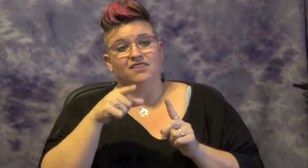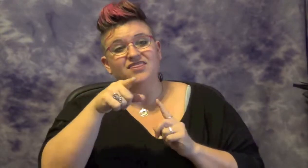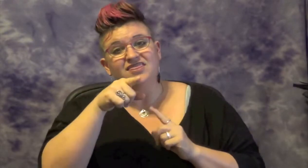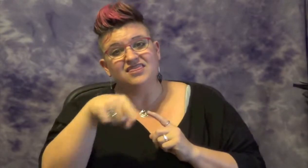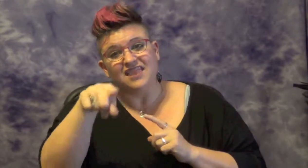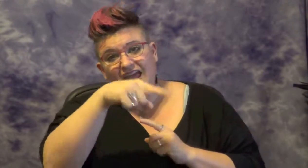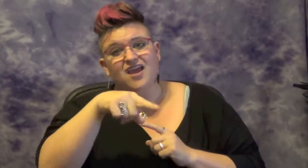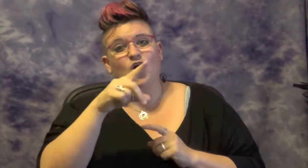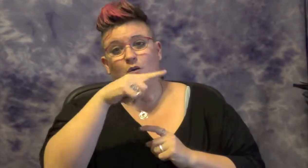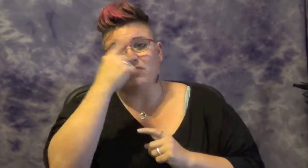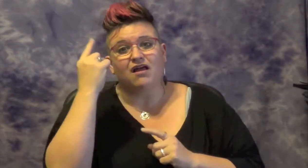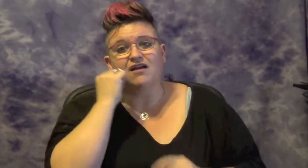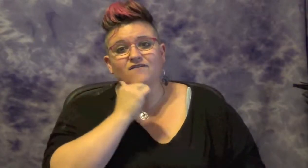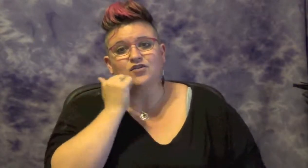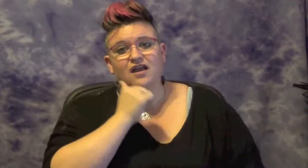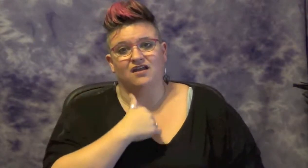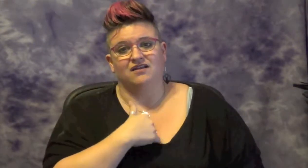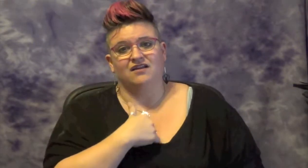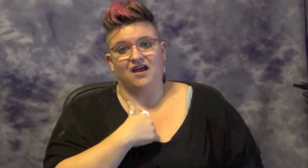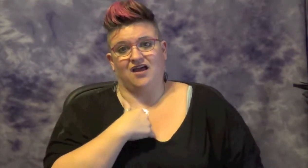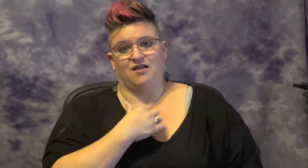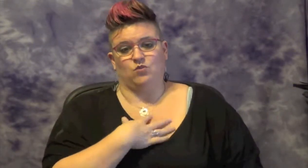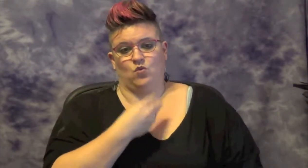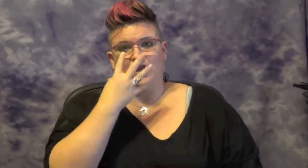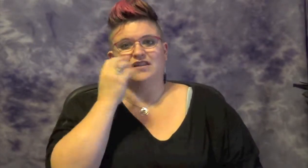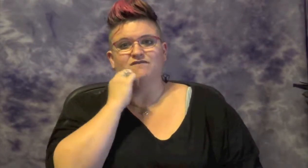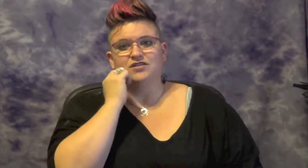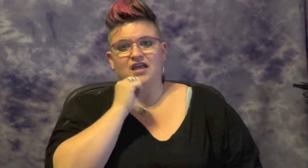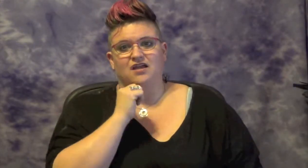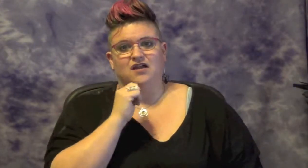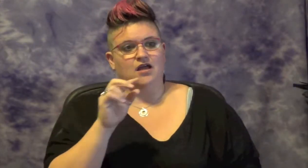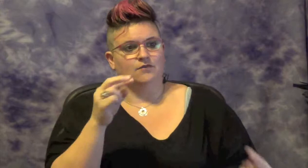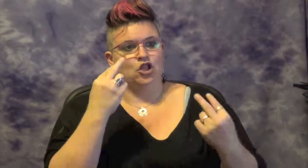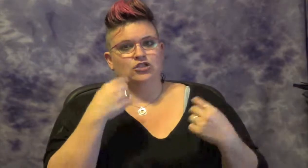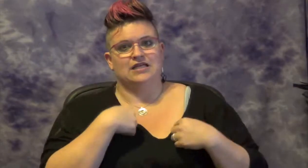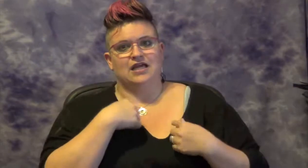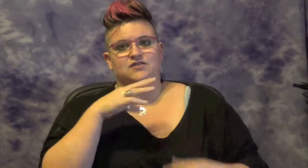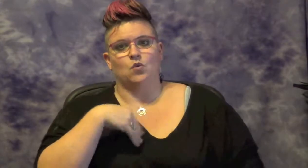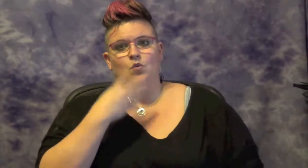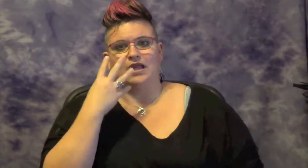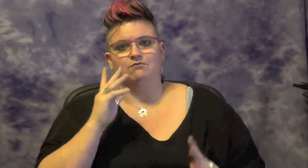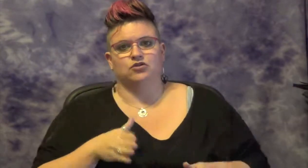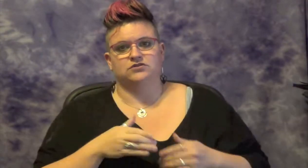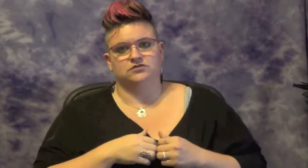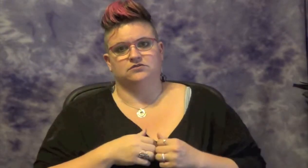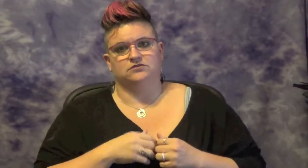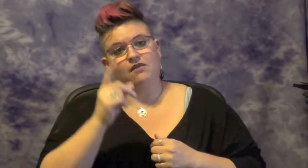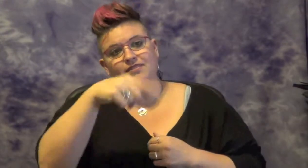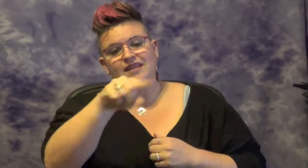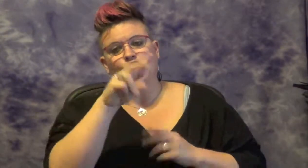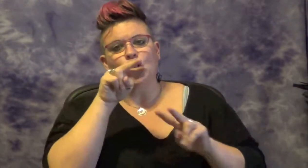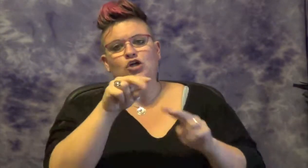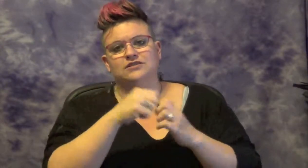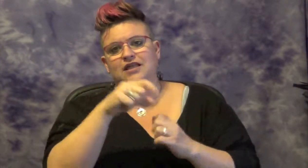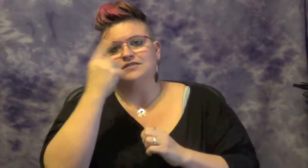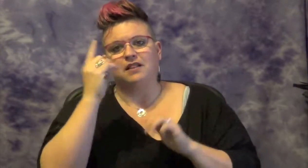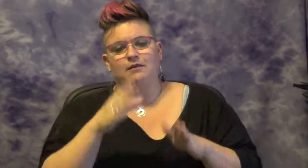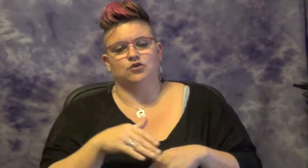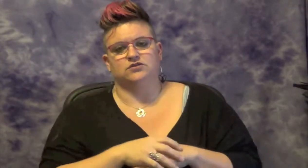some discrimination occurred with me, but I was not black-skinned every day. I am looked at as a white person. They're looked